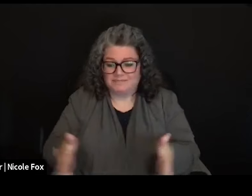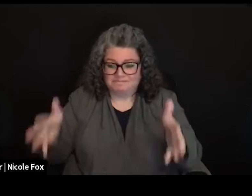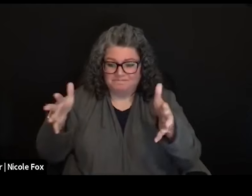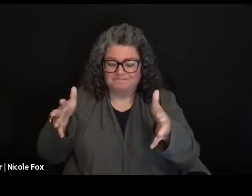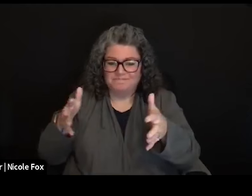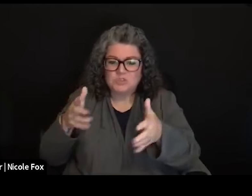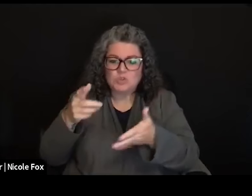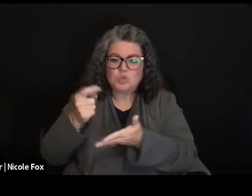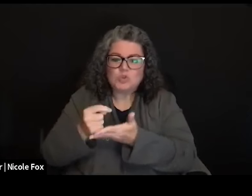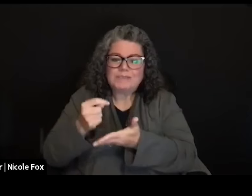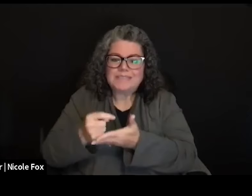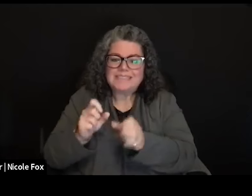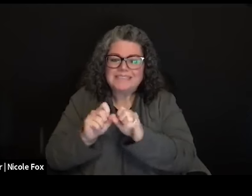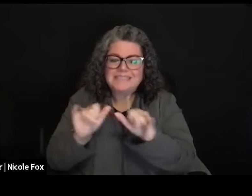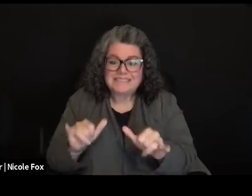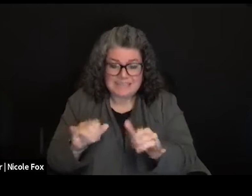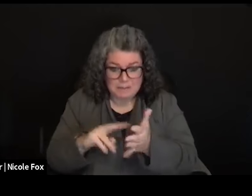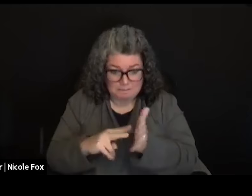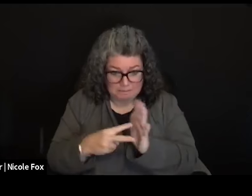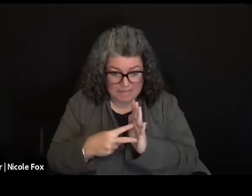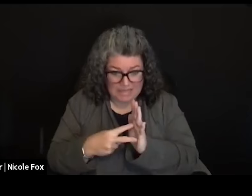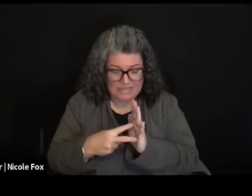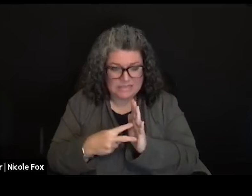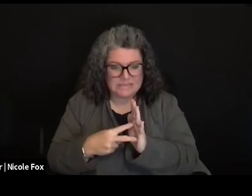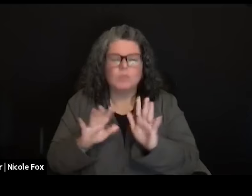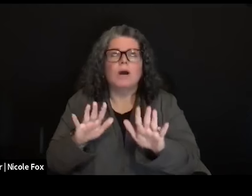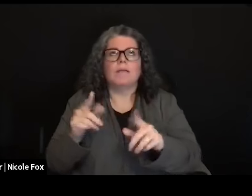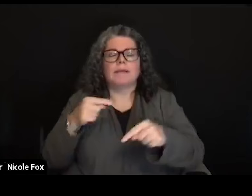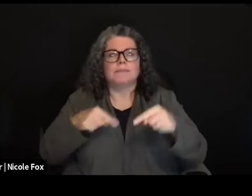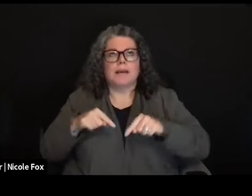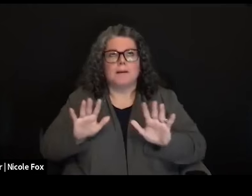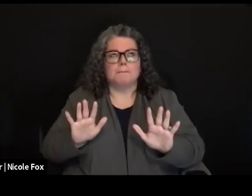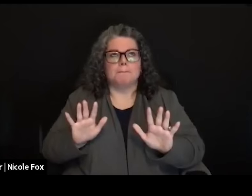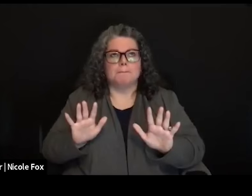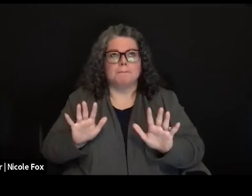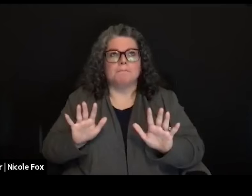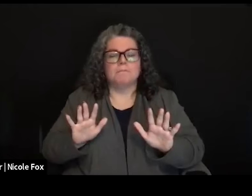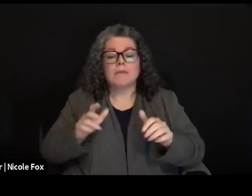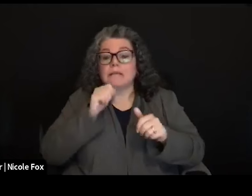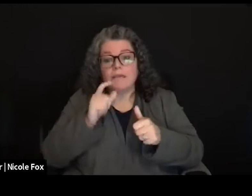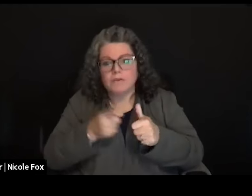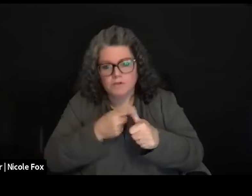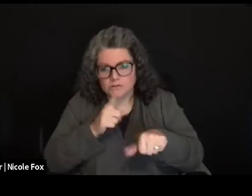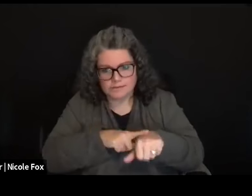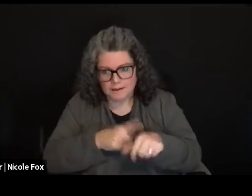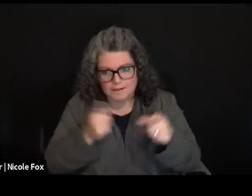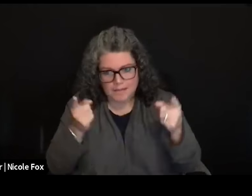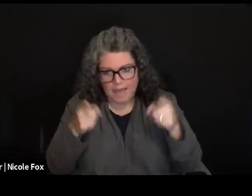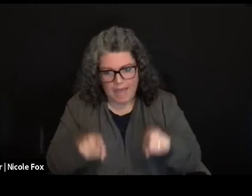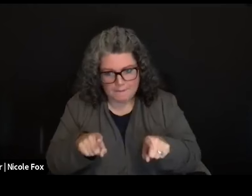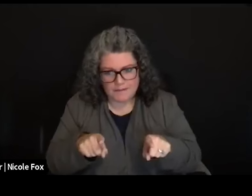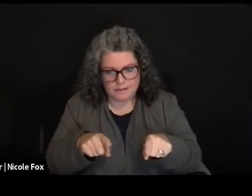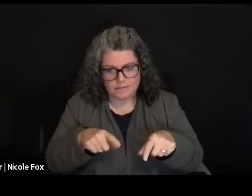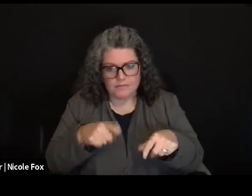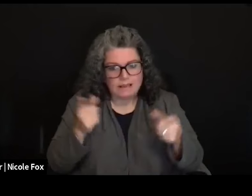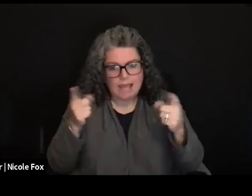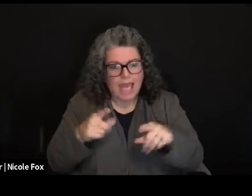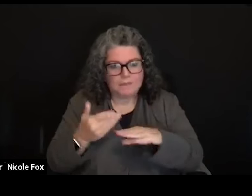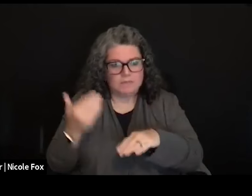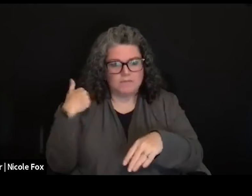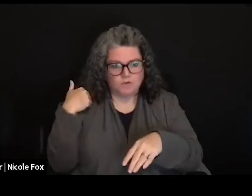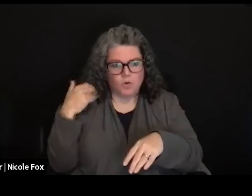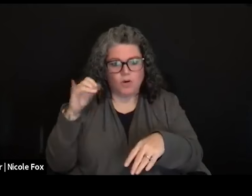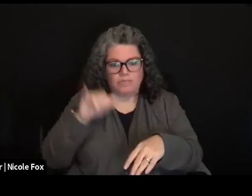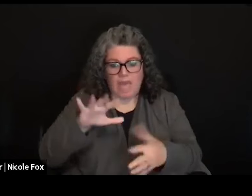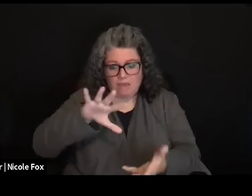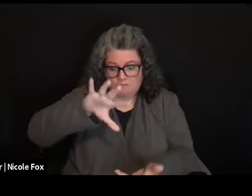treatment system. So what that means is, back up, that is not something that's unprecedented. So reservoirs that have turbidity happens, and